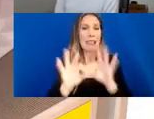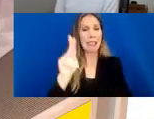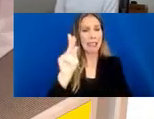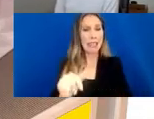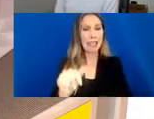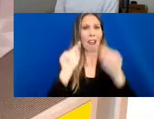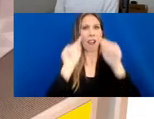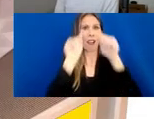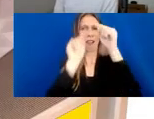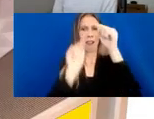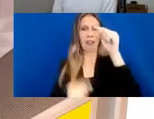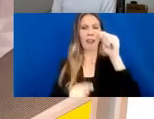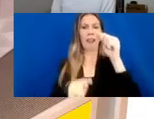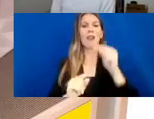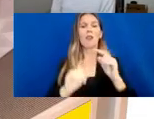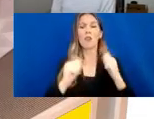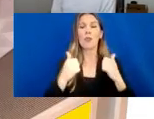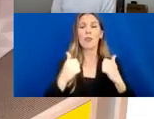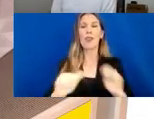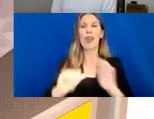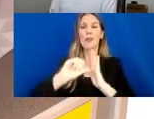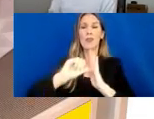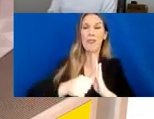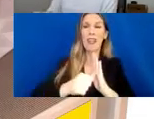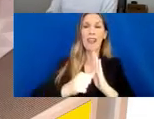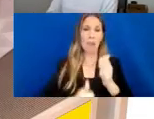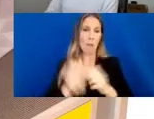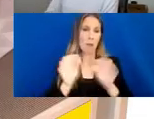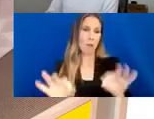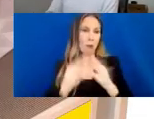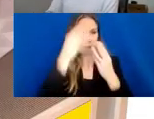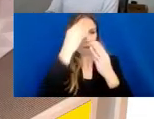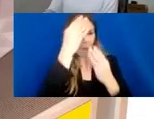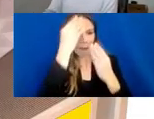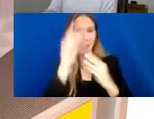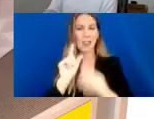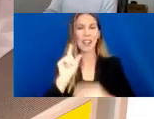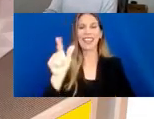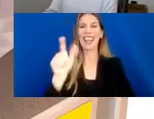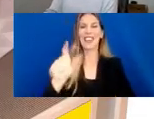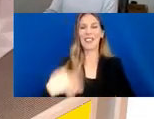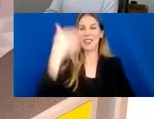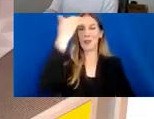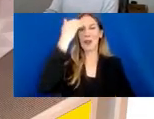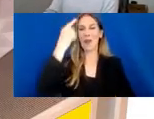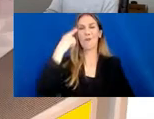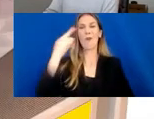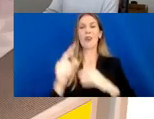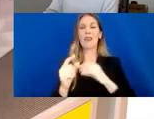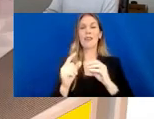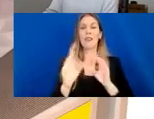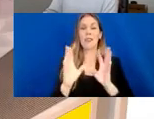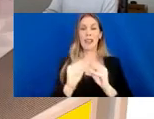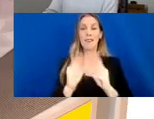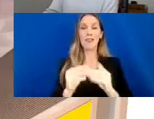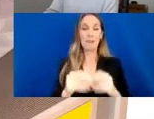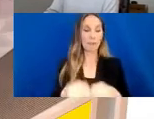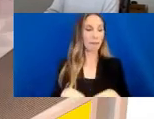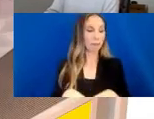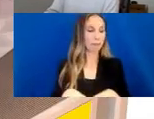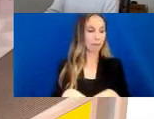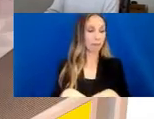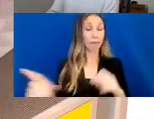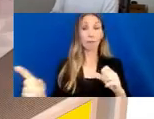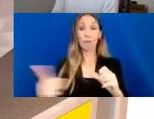try to highlight what we believe to be the most important information going into the conference. The first thing I'd